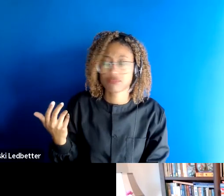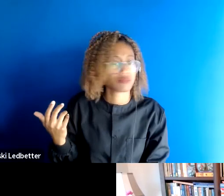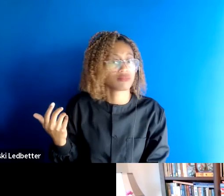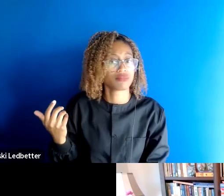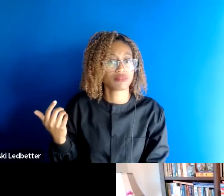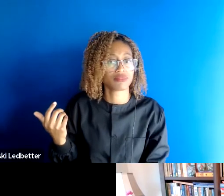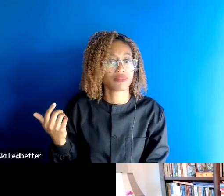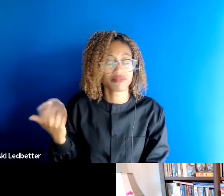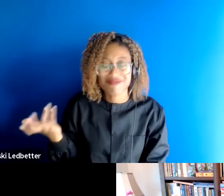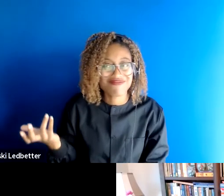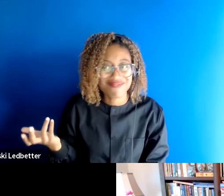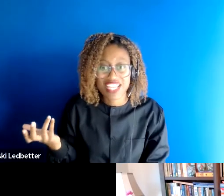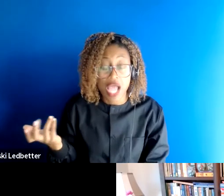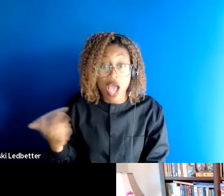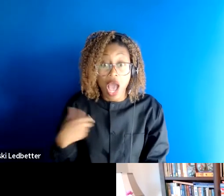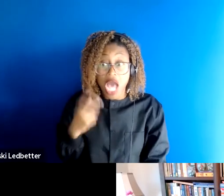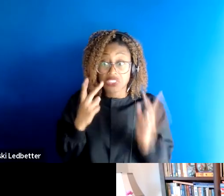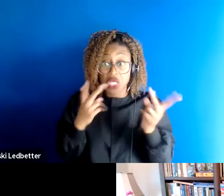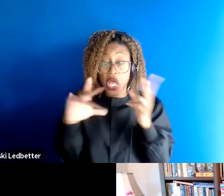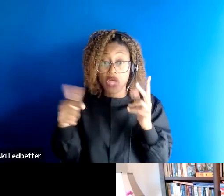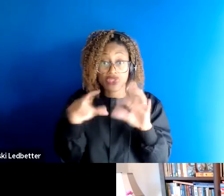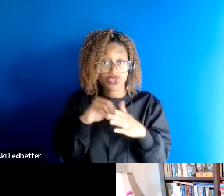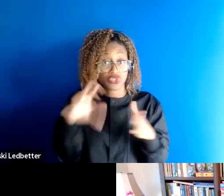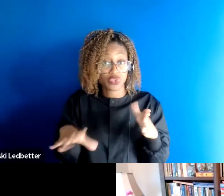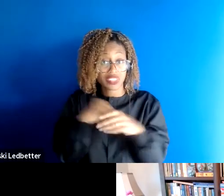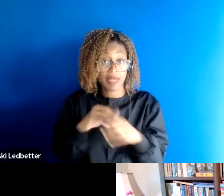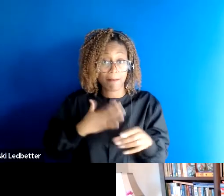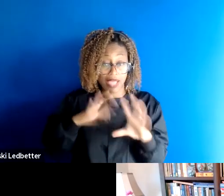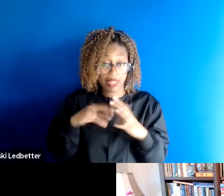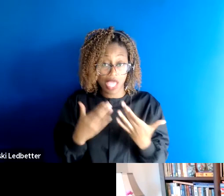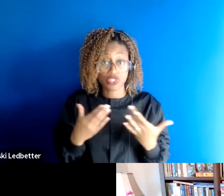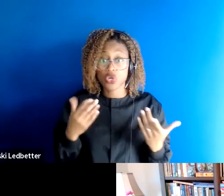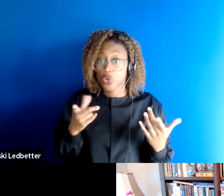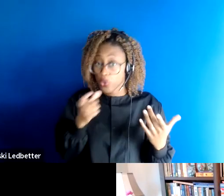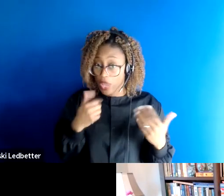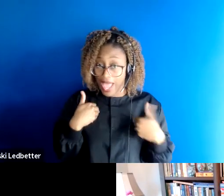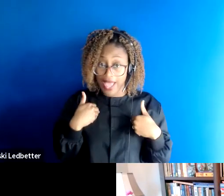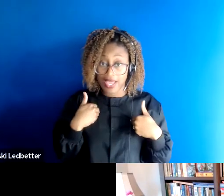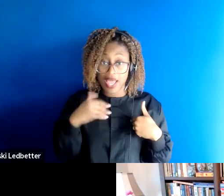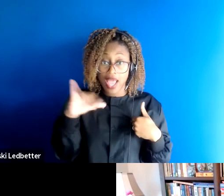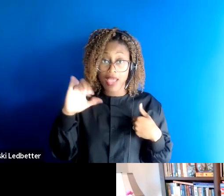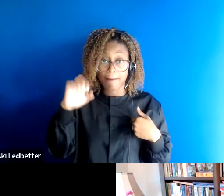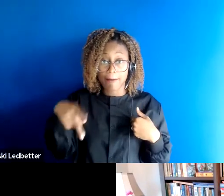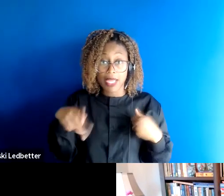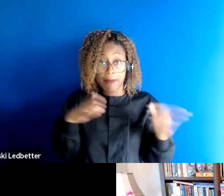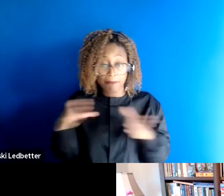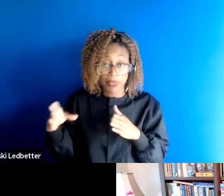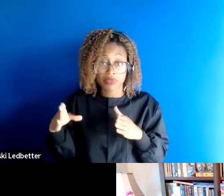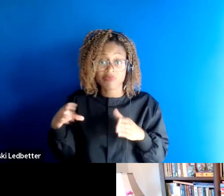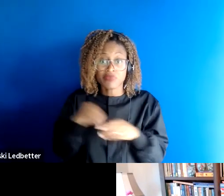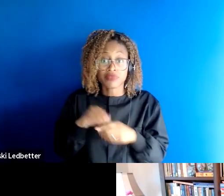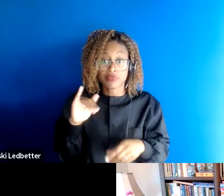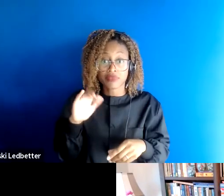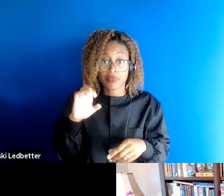and when I saw other students in my classroom, other students who had IEP plans or was in